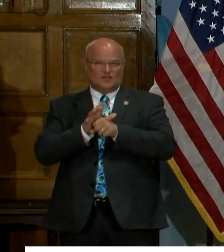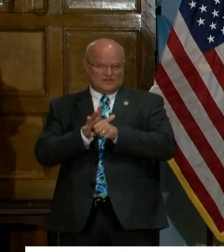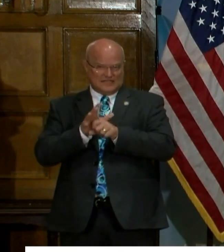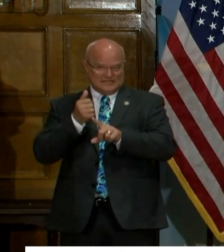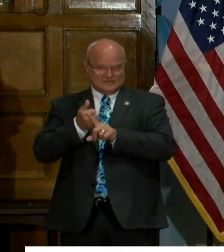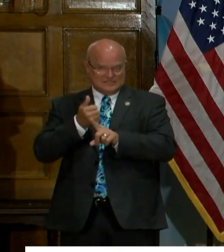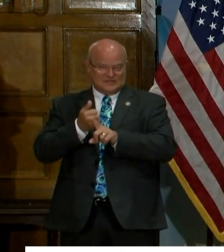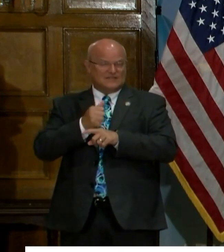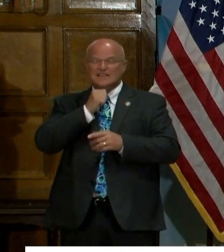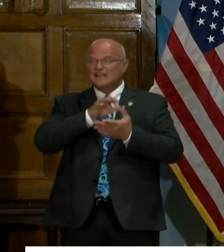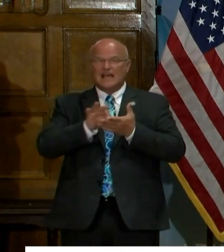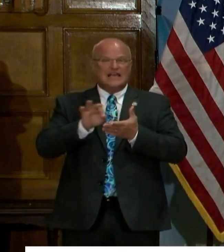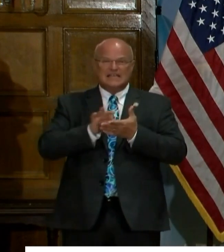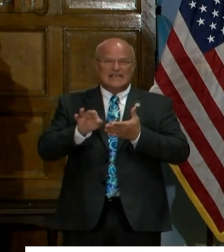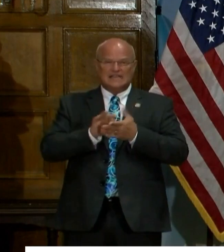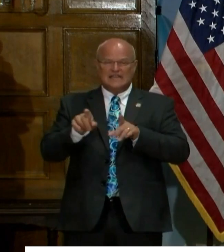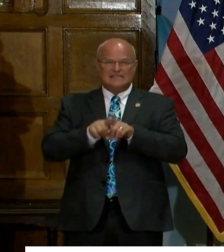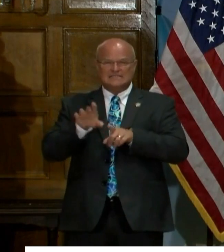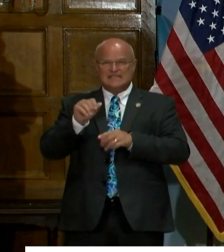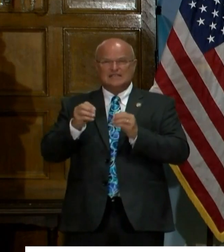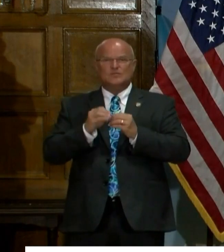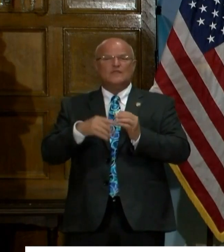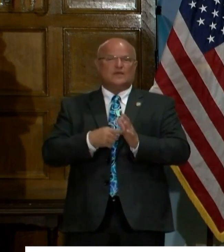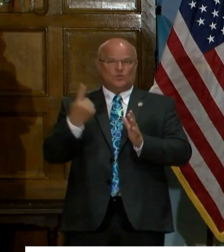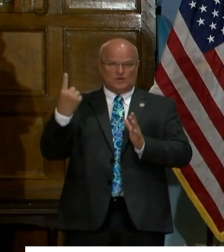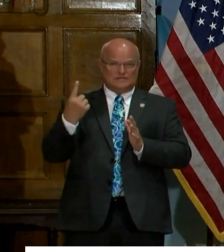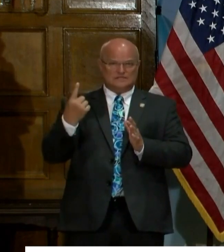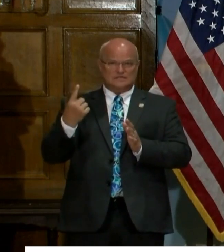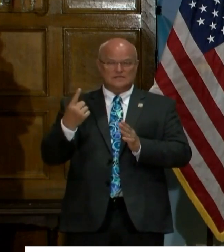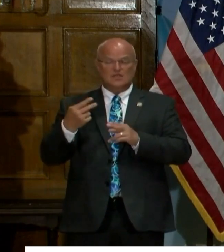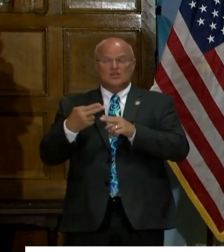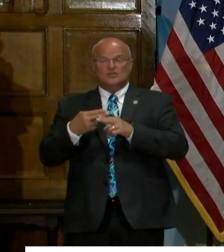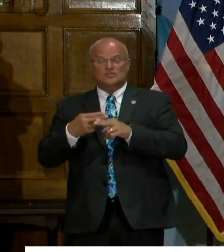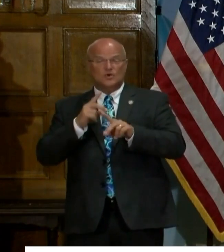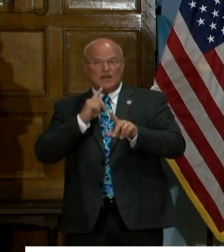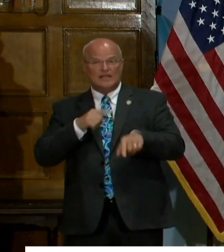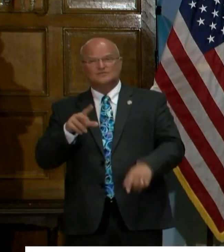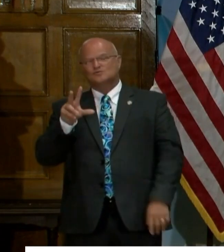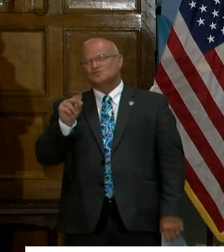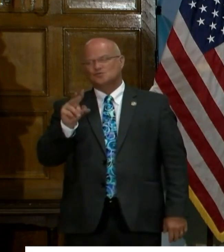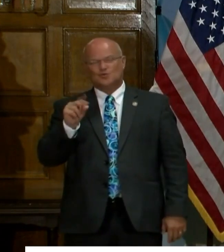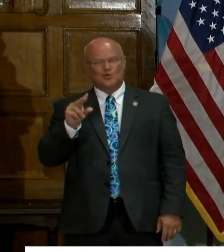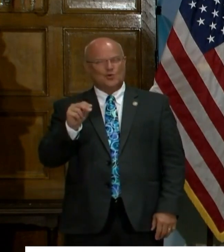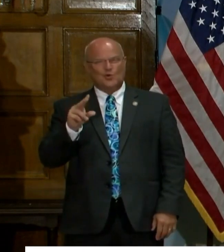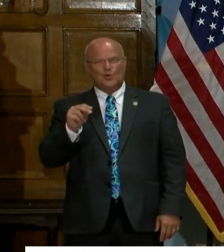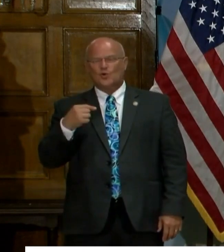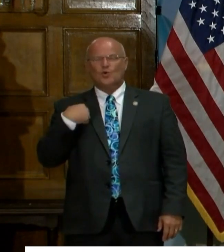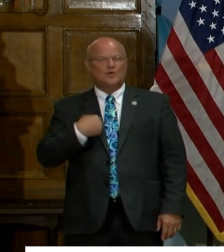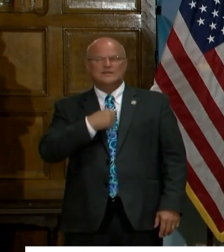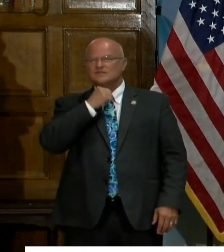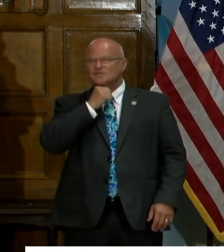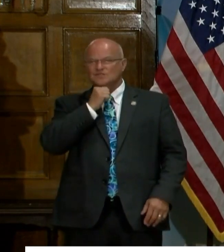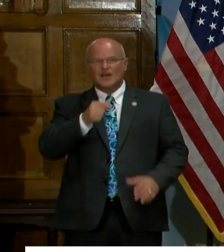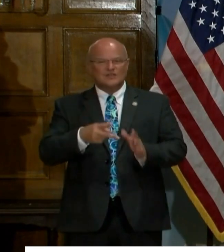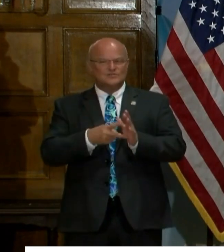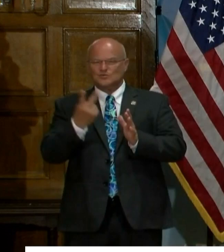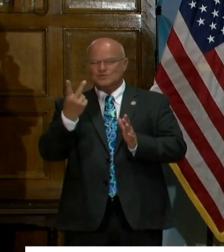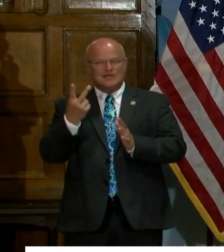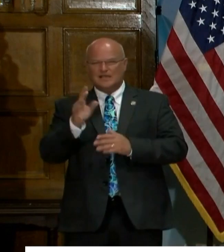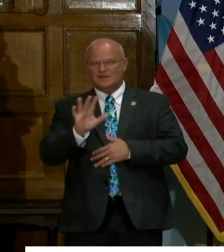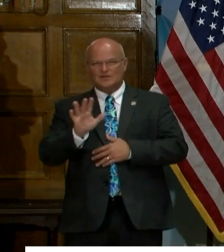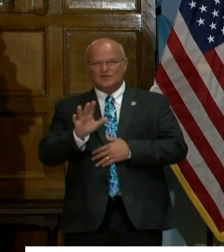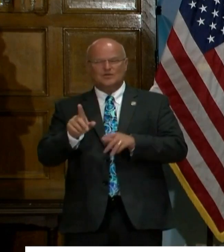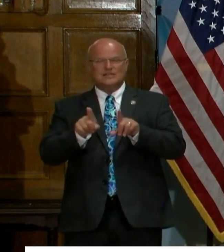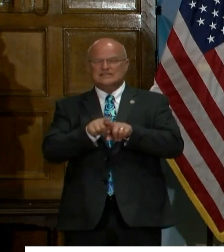And that shouldn't be counted as a case more than once. So the short answer is no. We deduplicate those so we don't have